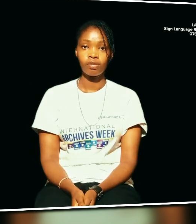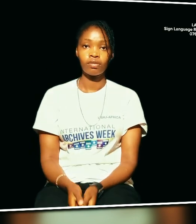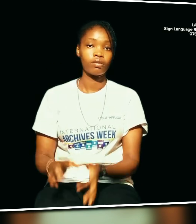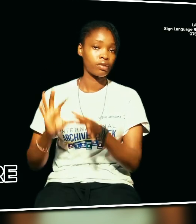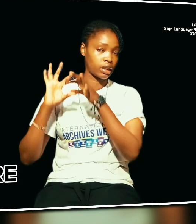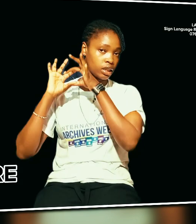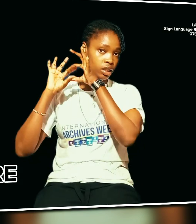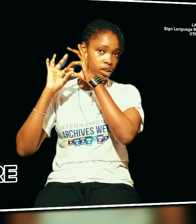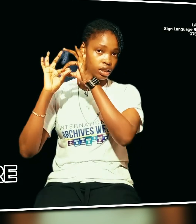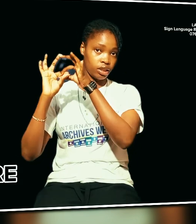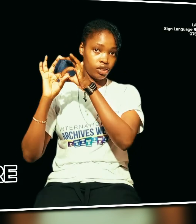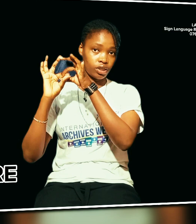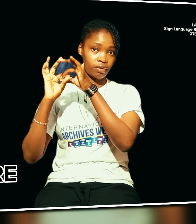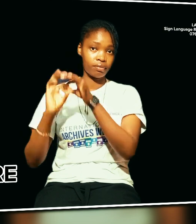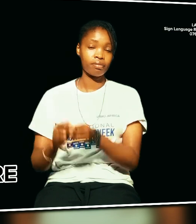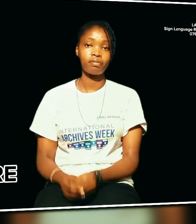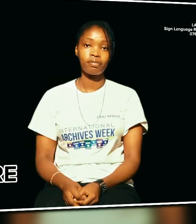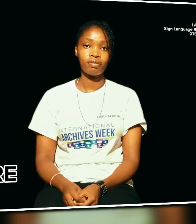culture,